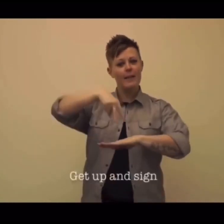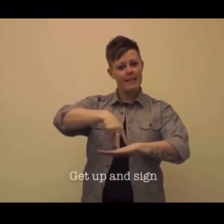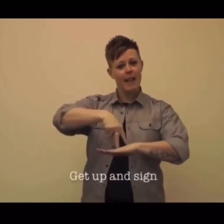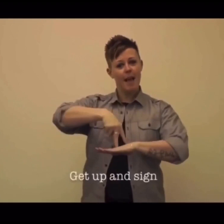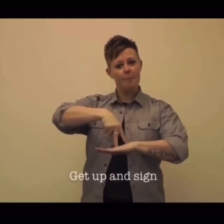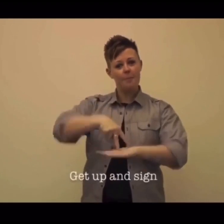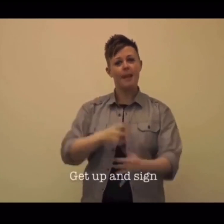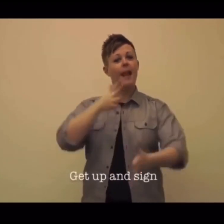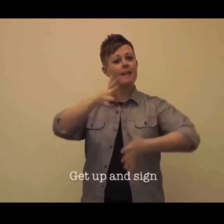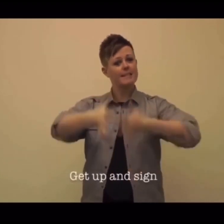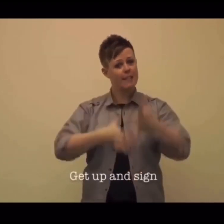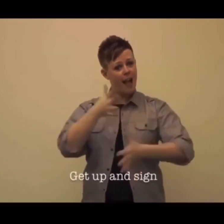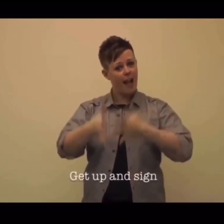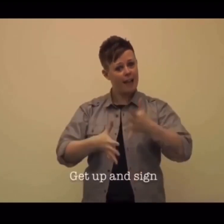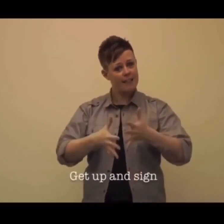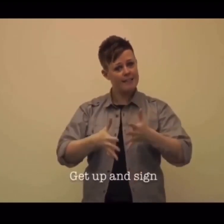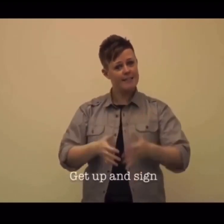get up and sign.